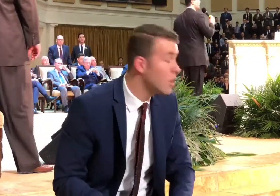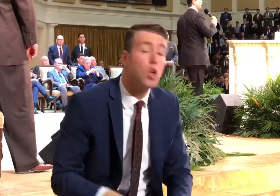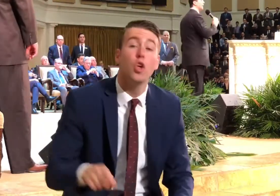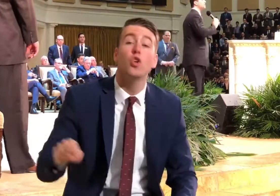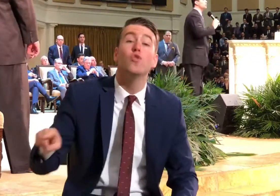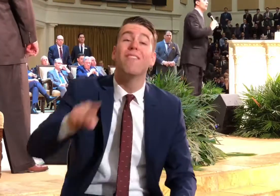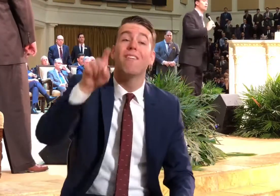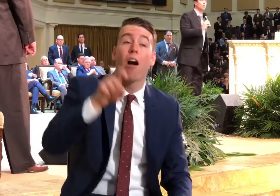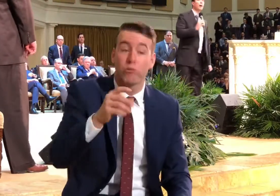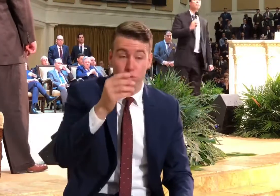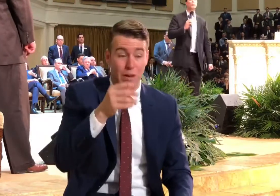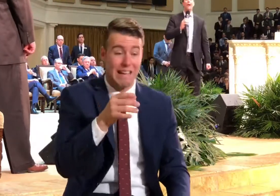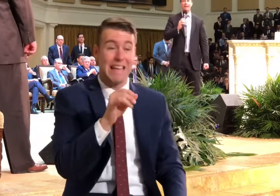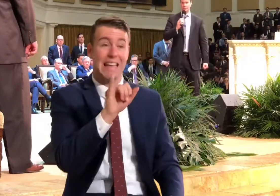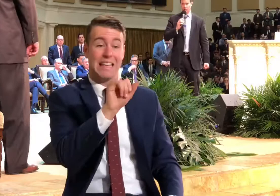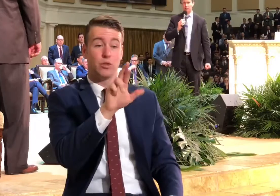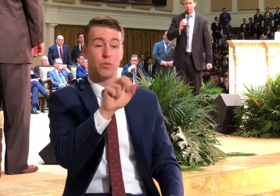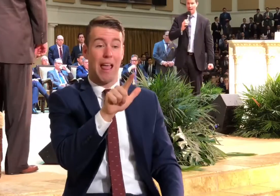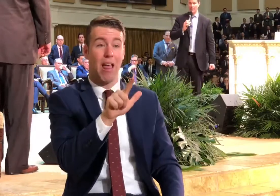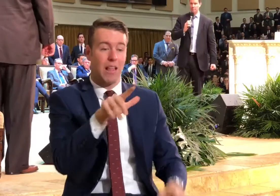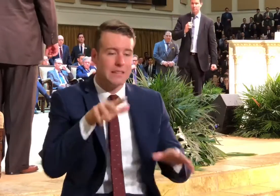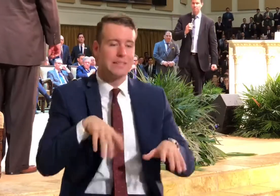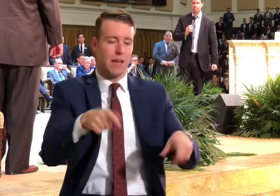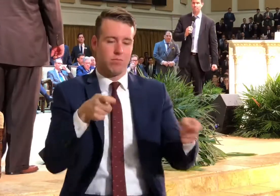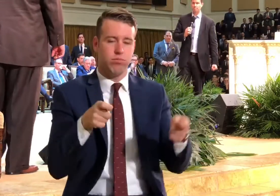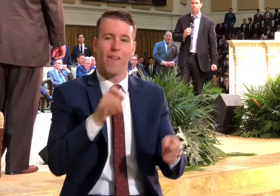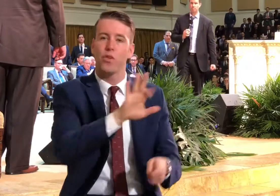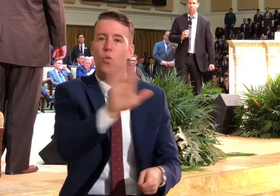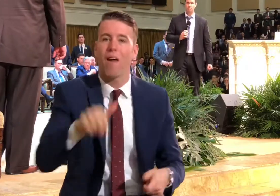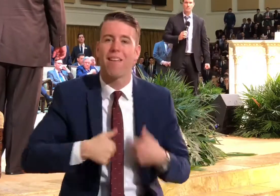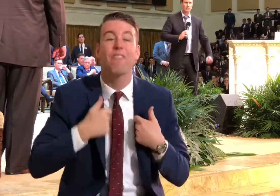You've got to let Israel grab the reins of your life.